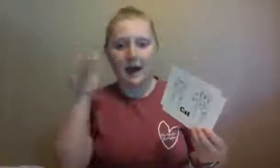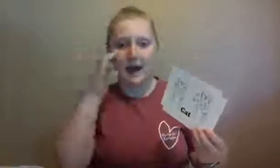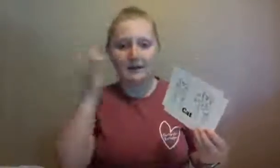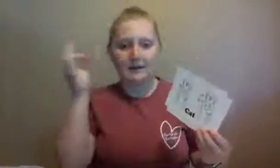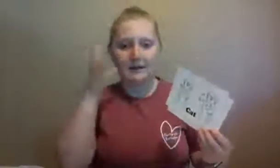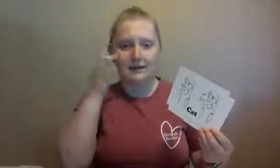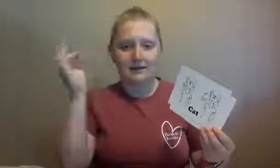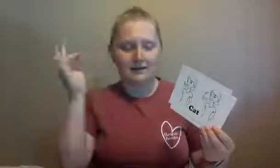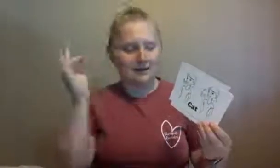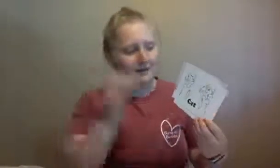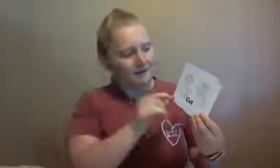cat.